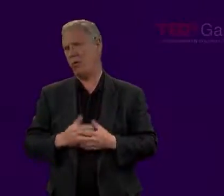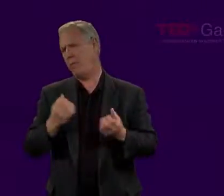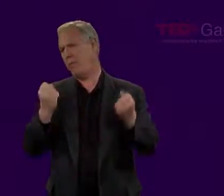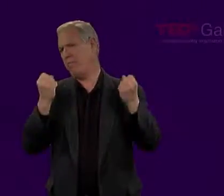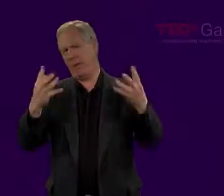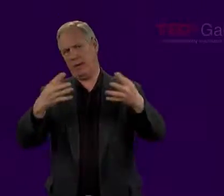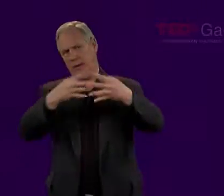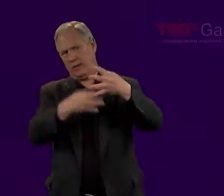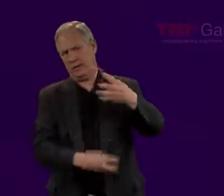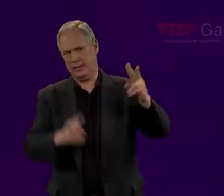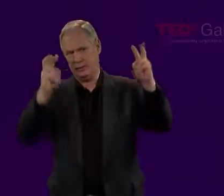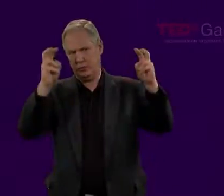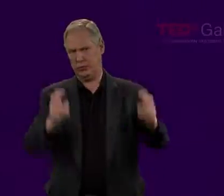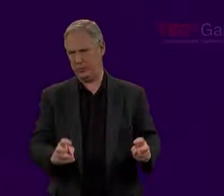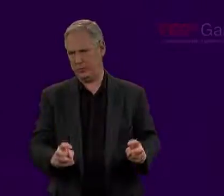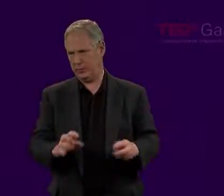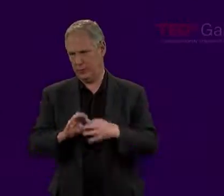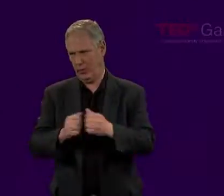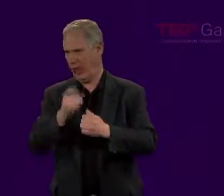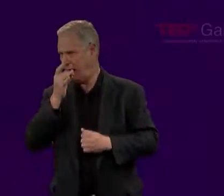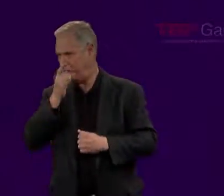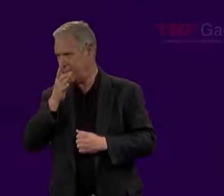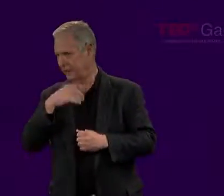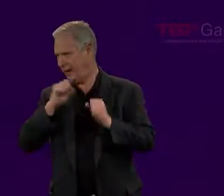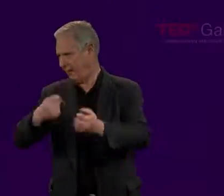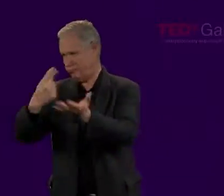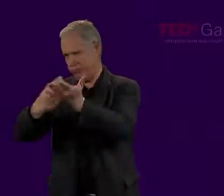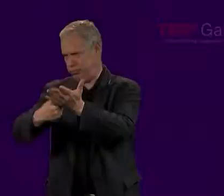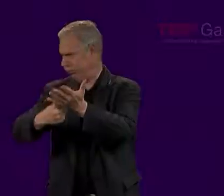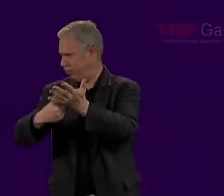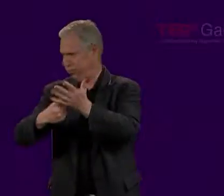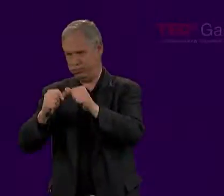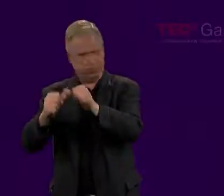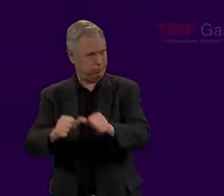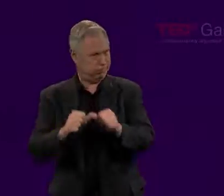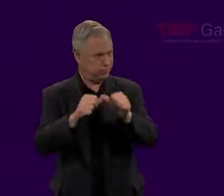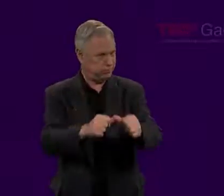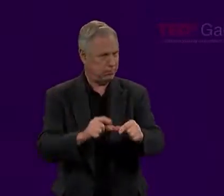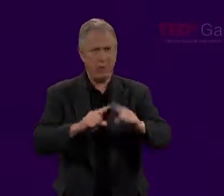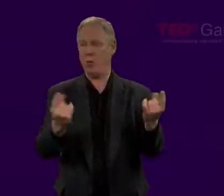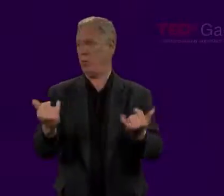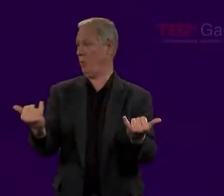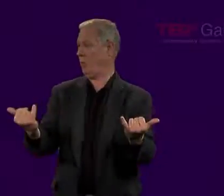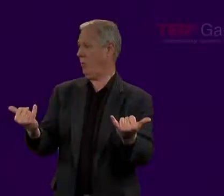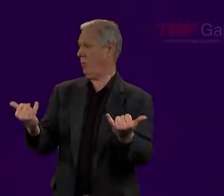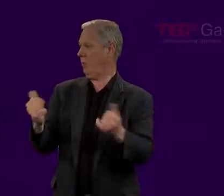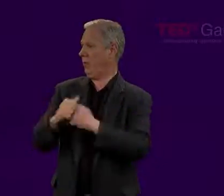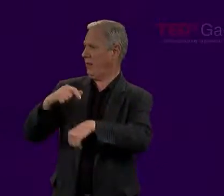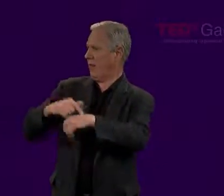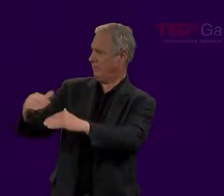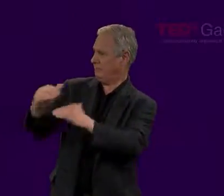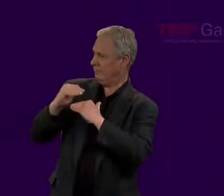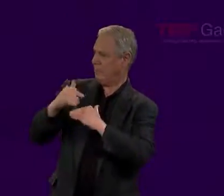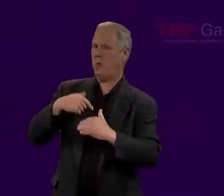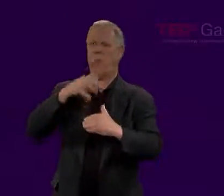So what does that all mean? Like, we give a list and discuss it.